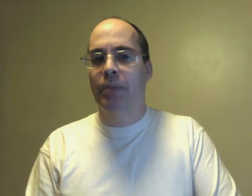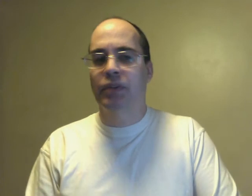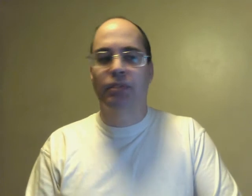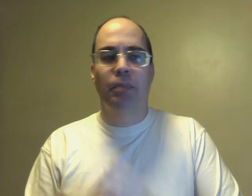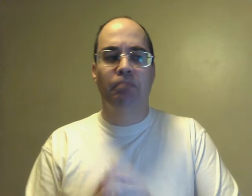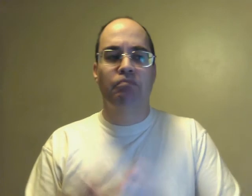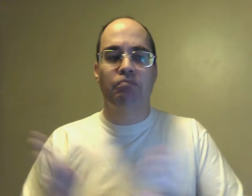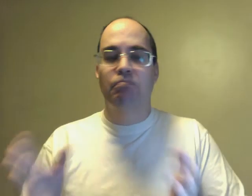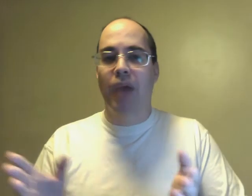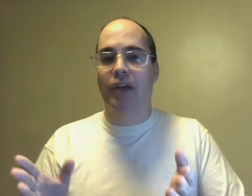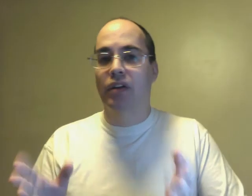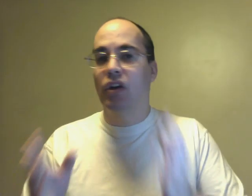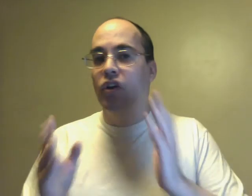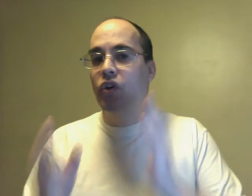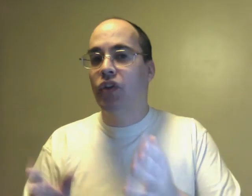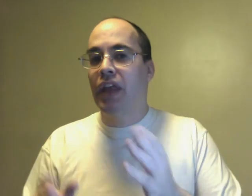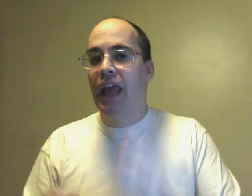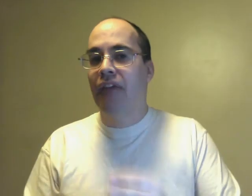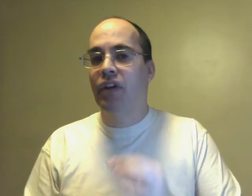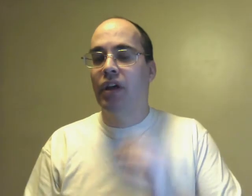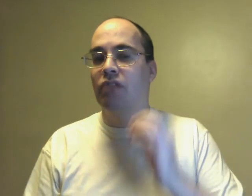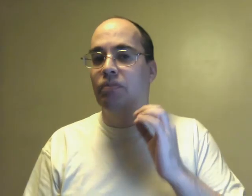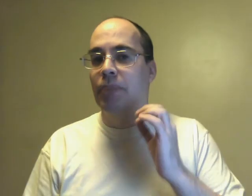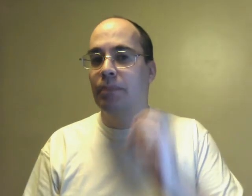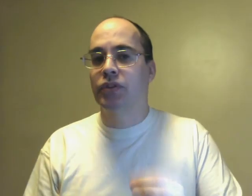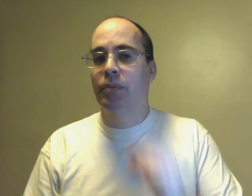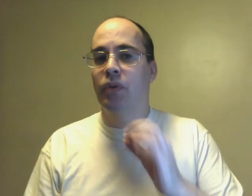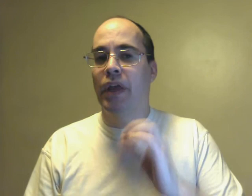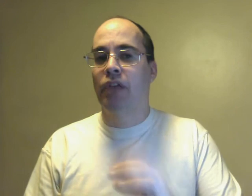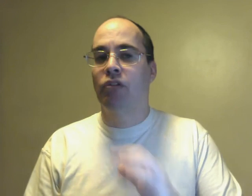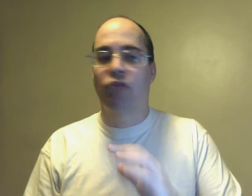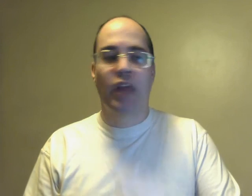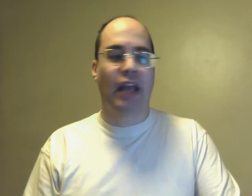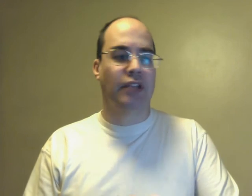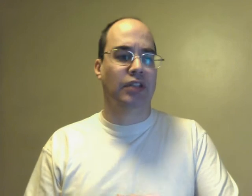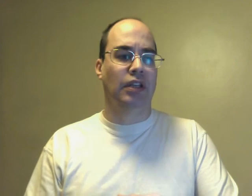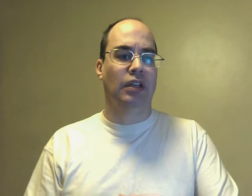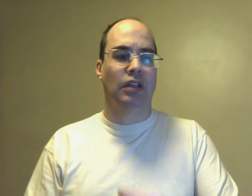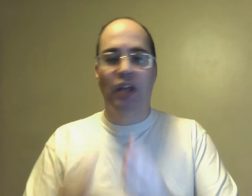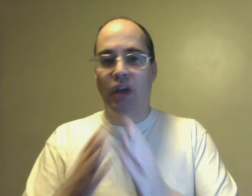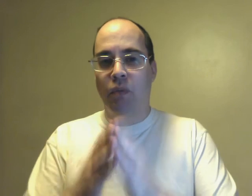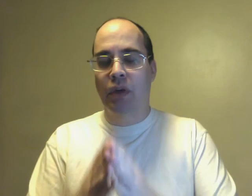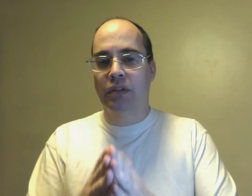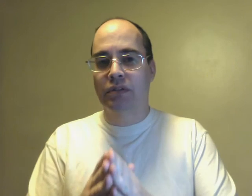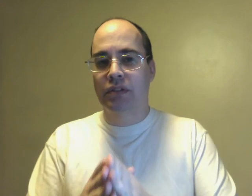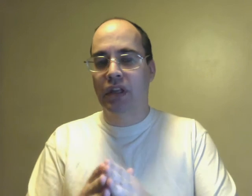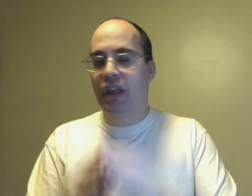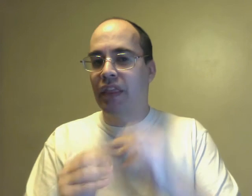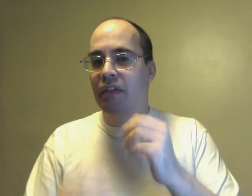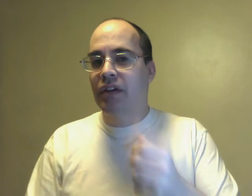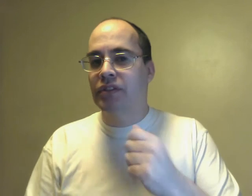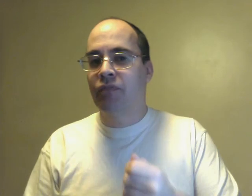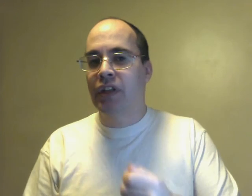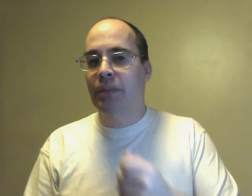equipment, but could they ever be possible in reality? Well, there are some